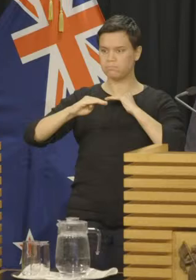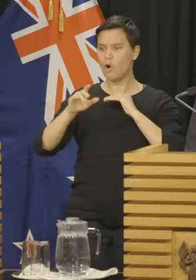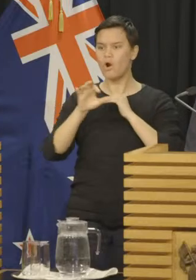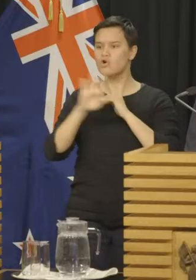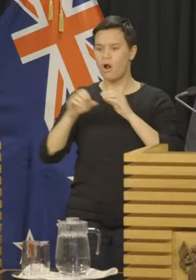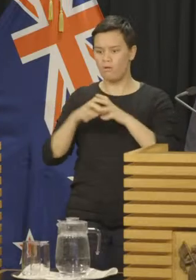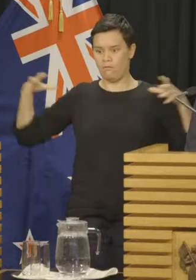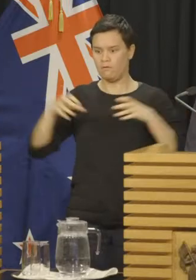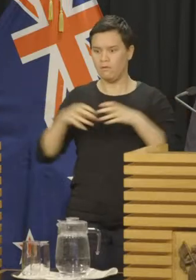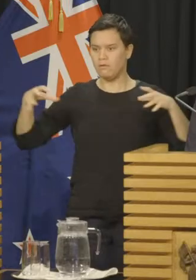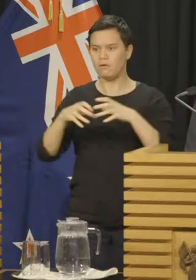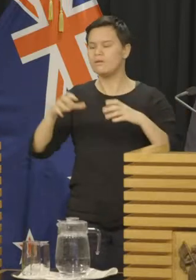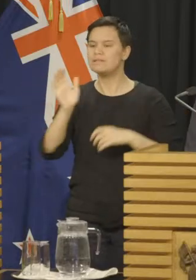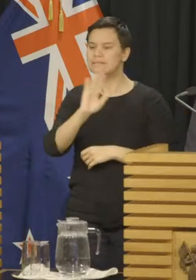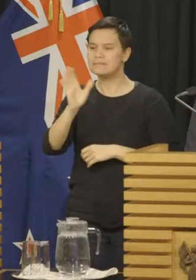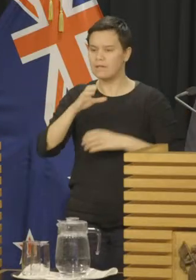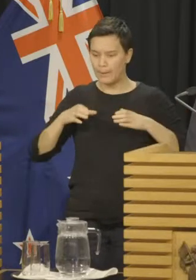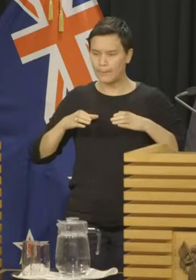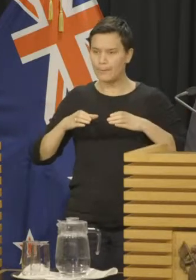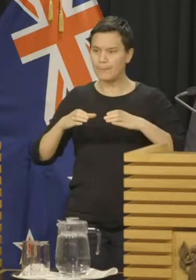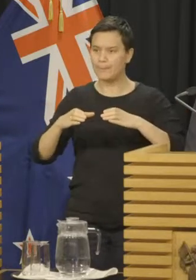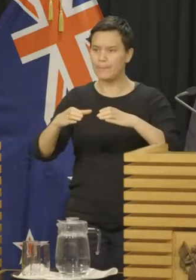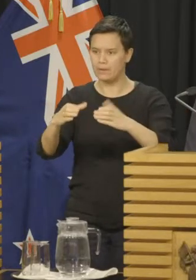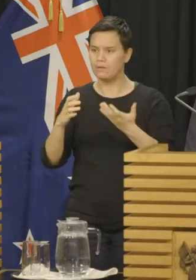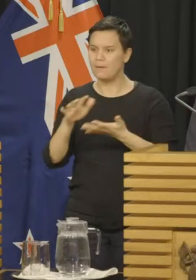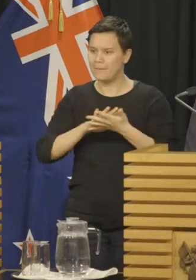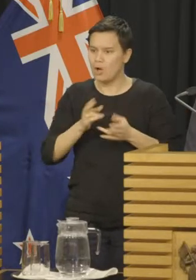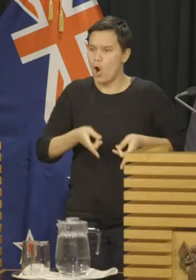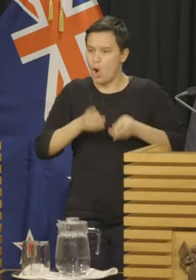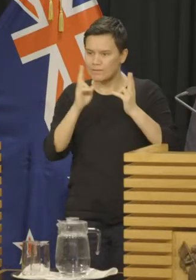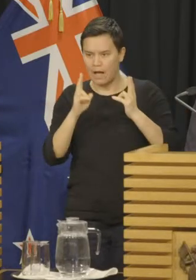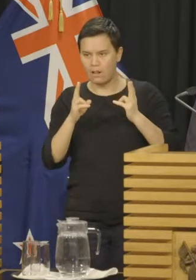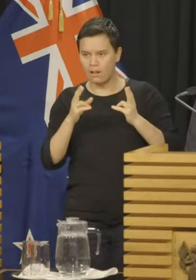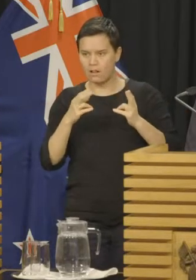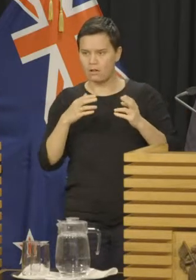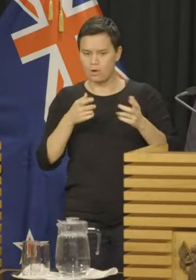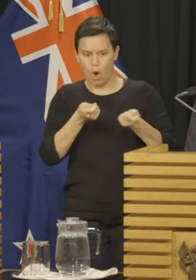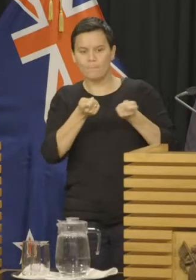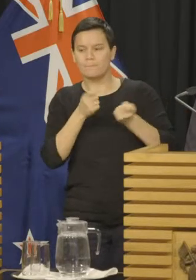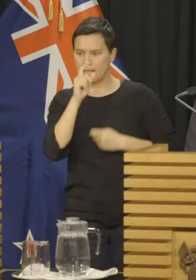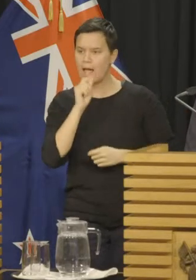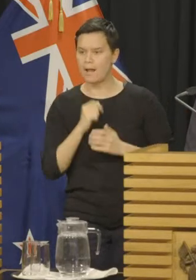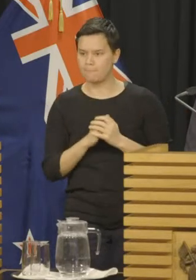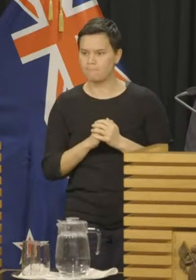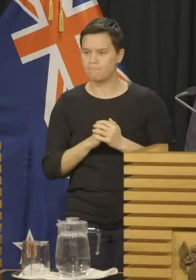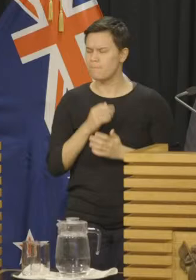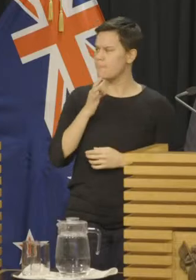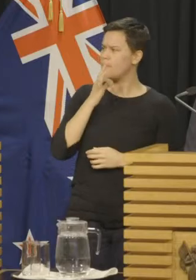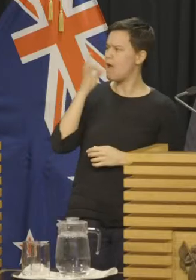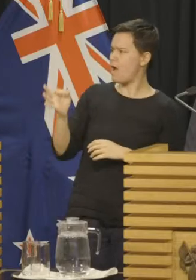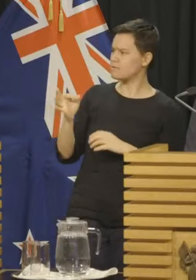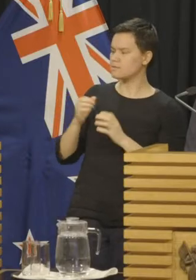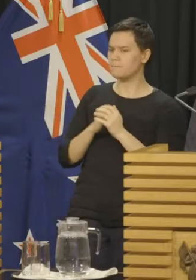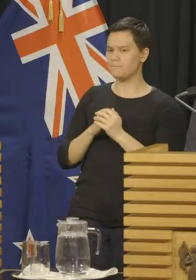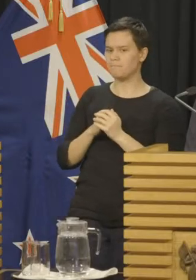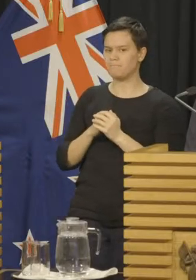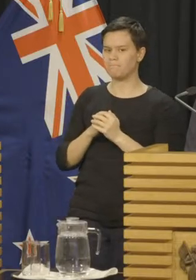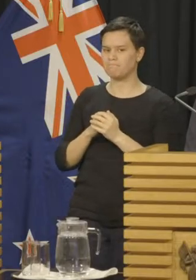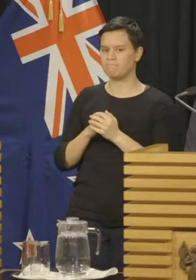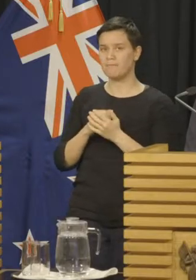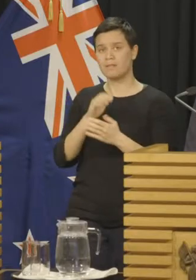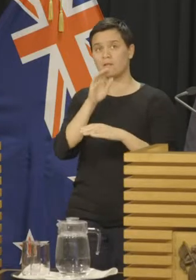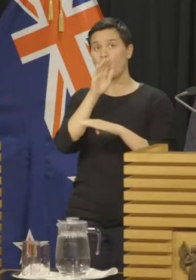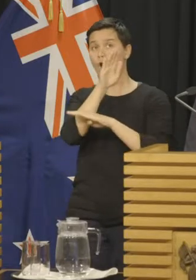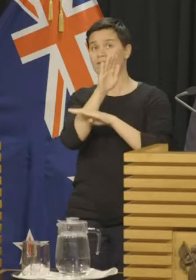maintain the quality of what's happening at our quarantine facilities. Prime Minister, somewhat related to this. Yeah, Ben. Somewhat related to this, but as a foreigner asking a question about the New